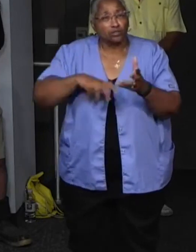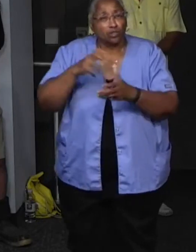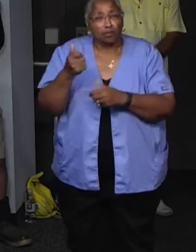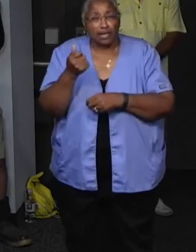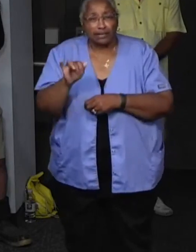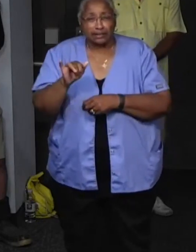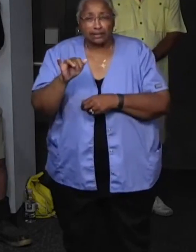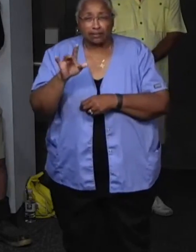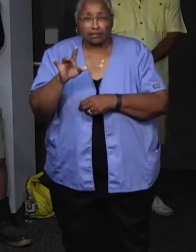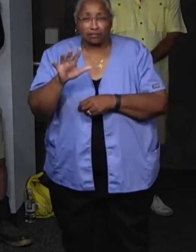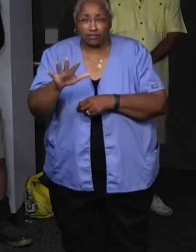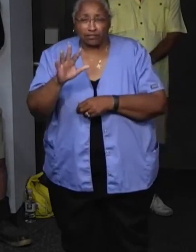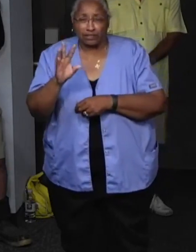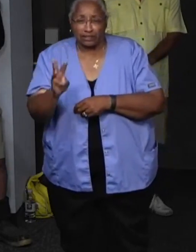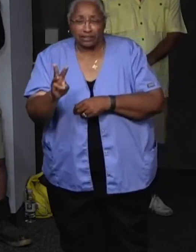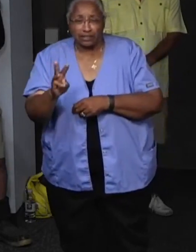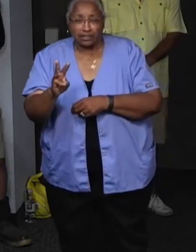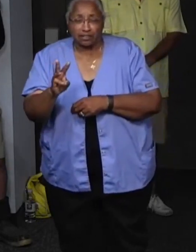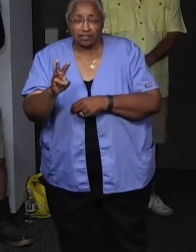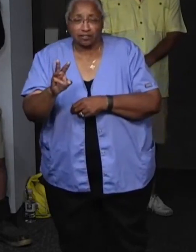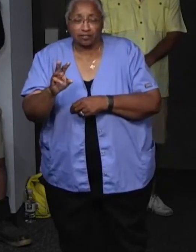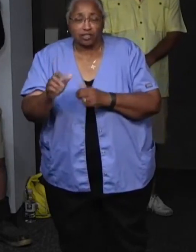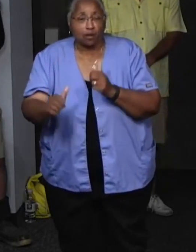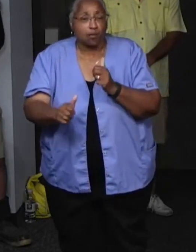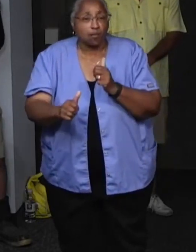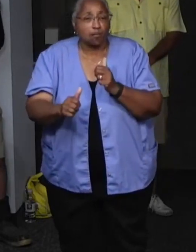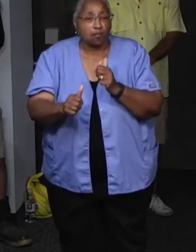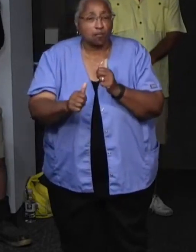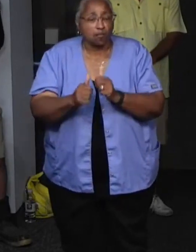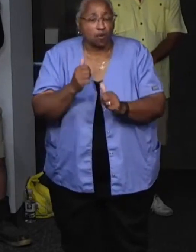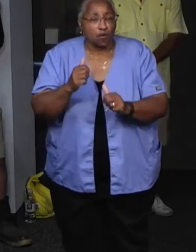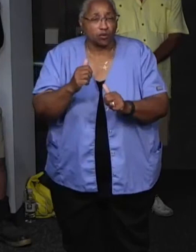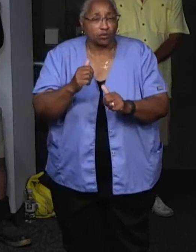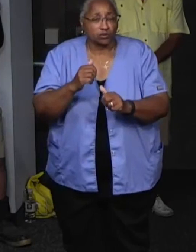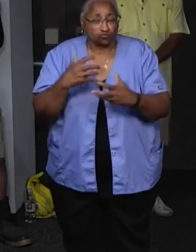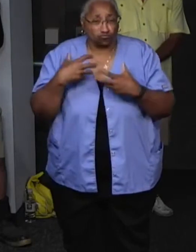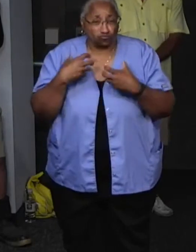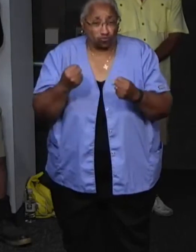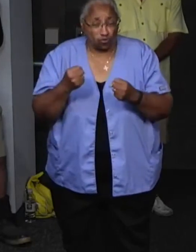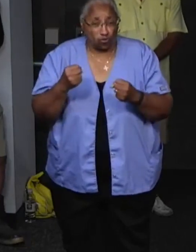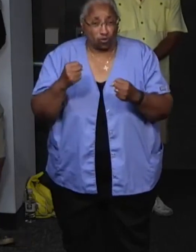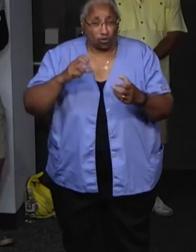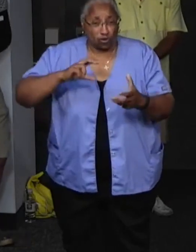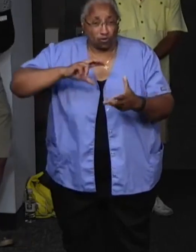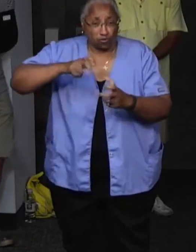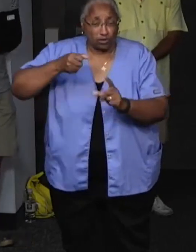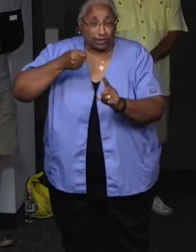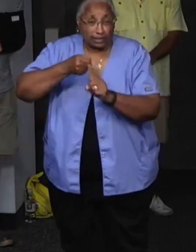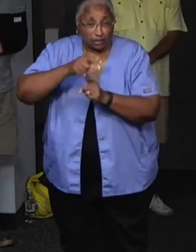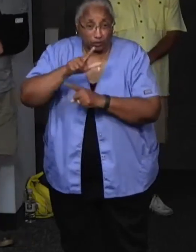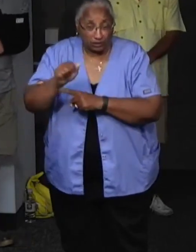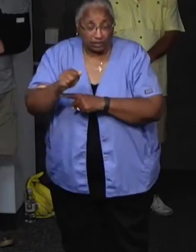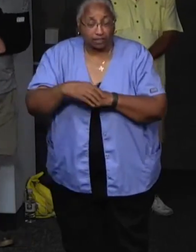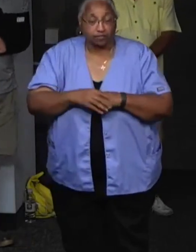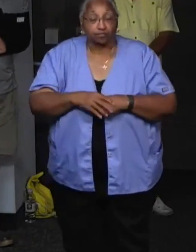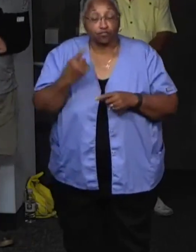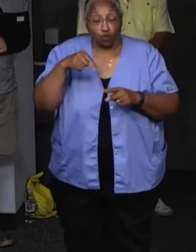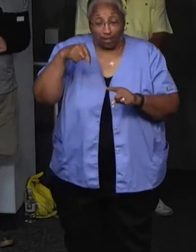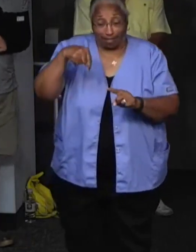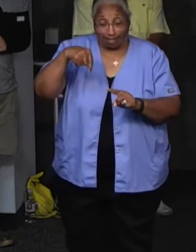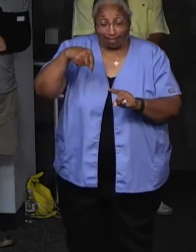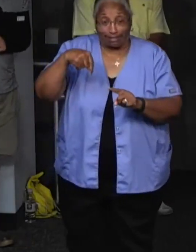top 3 most powerful storms to ever hit Louisiana. For this storm here, and